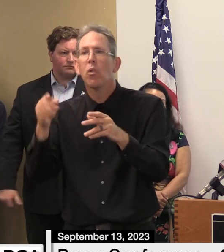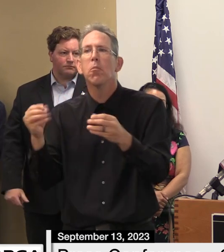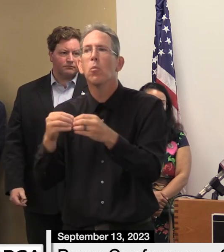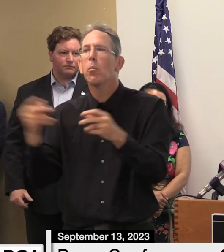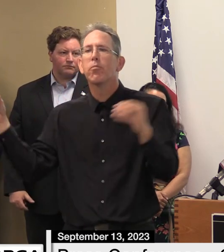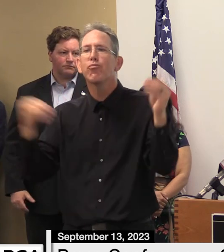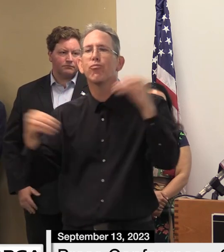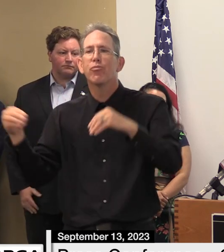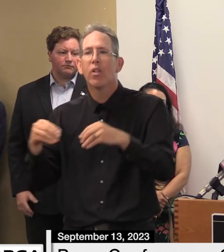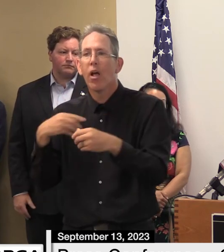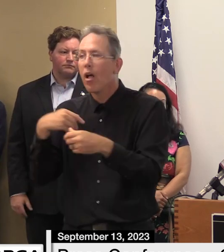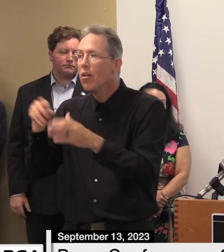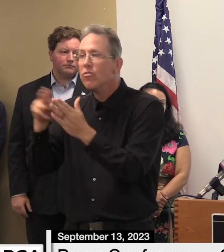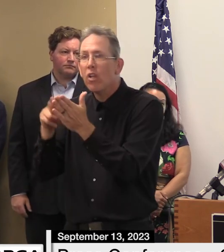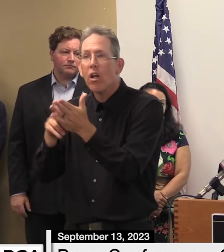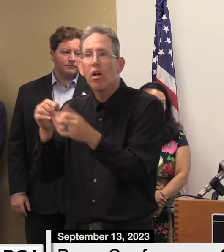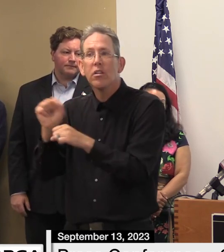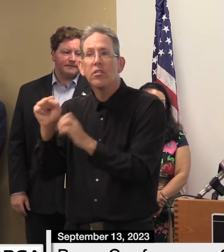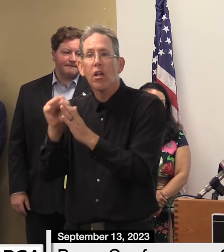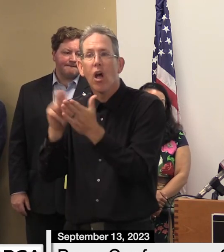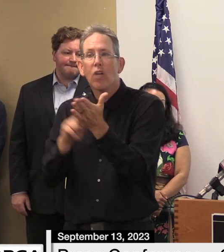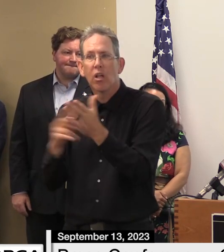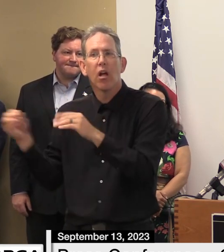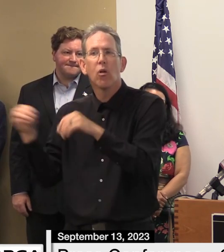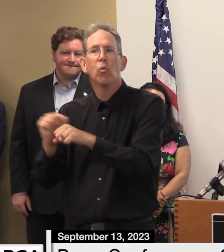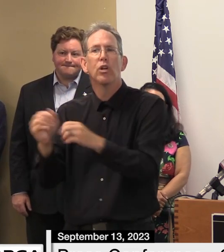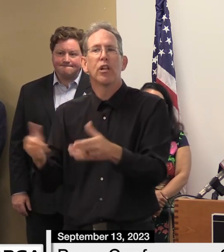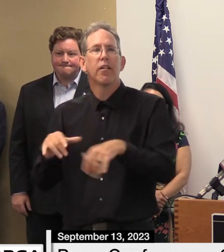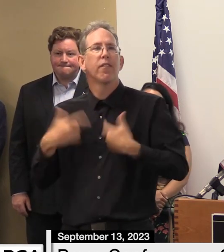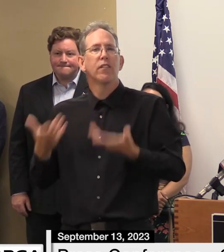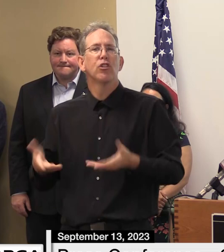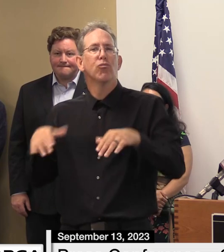states in to take advantage of the situation.